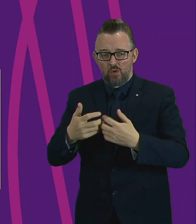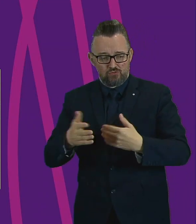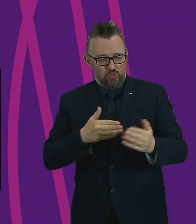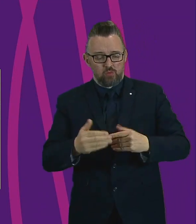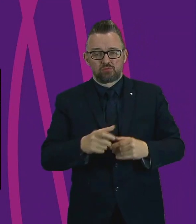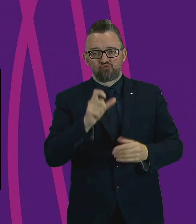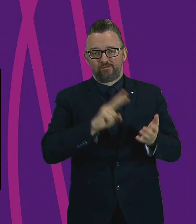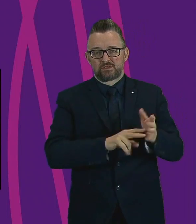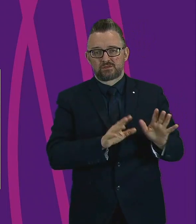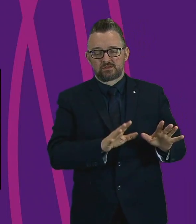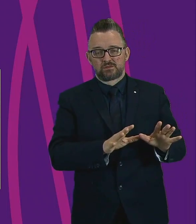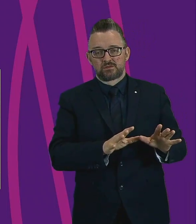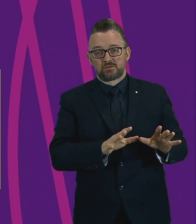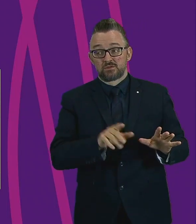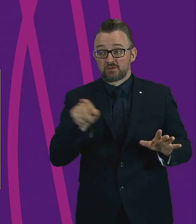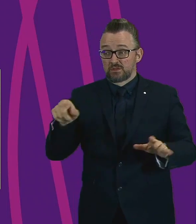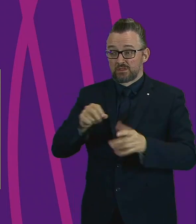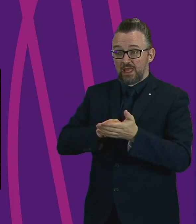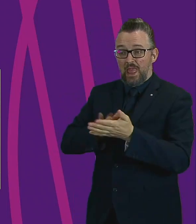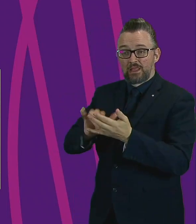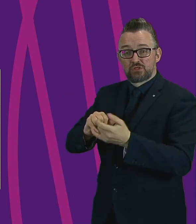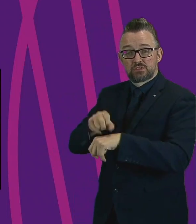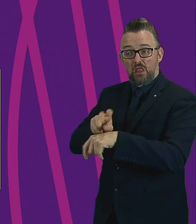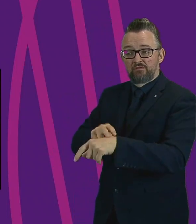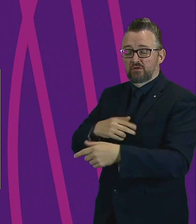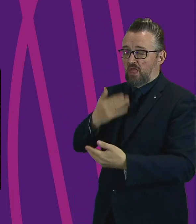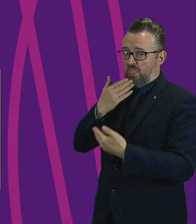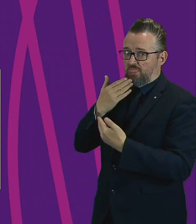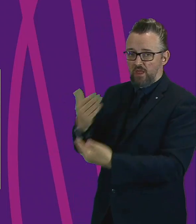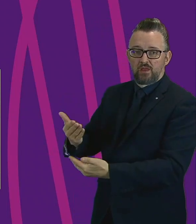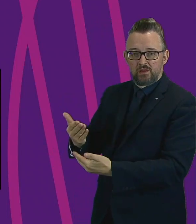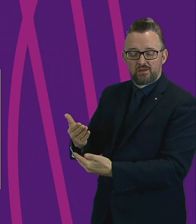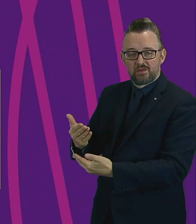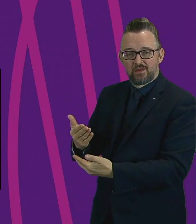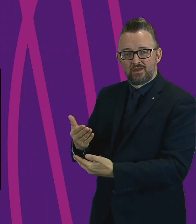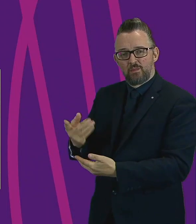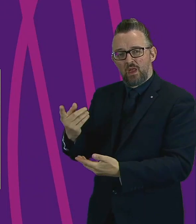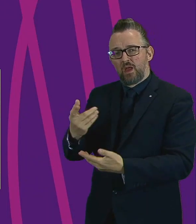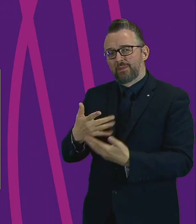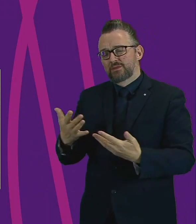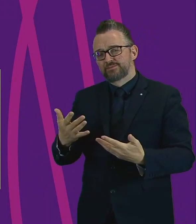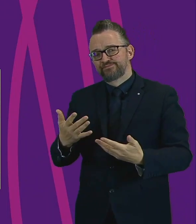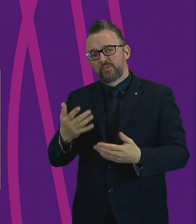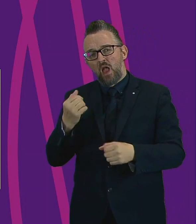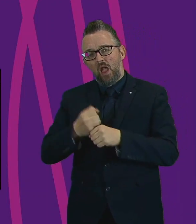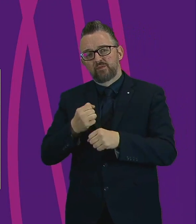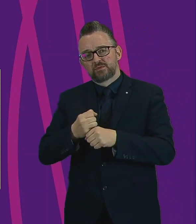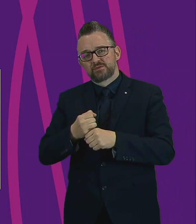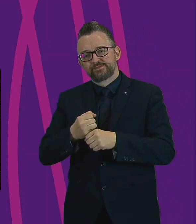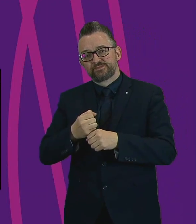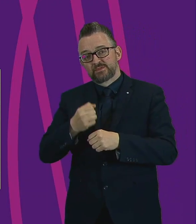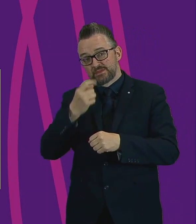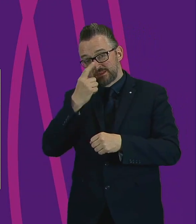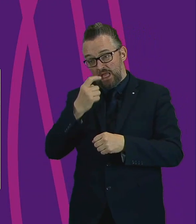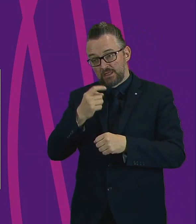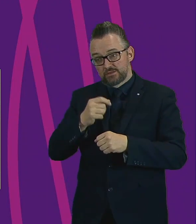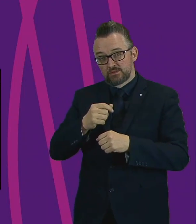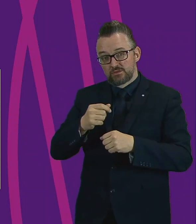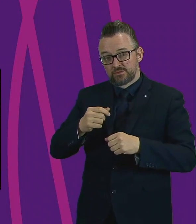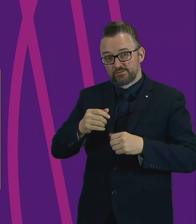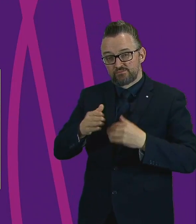and I'd like to thank them for everything they've done. There are, of course, questions over the extent of government's capacity to address the challenges